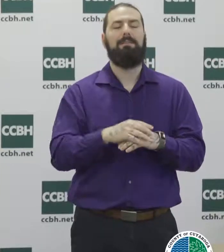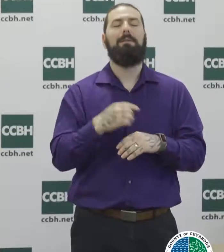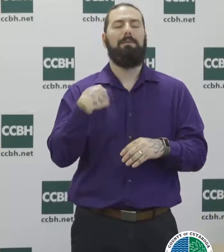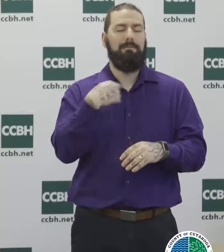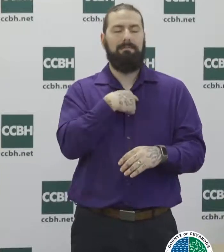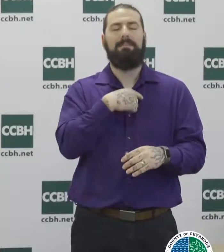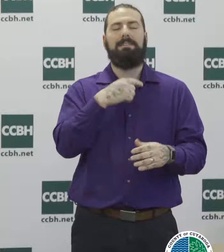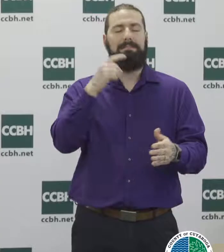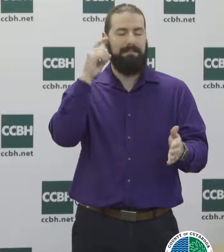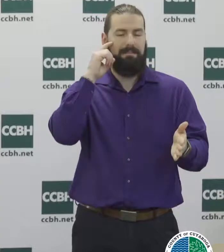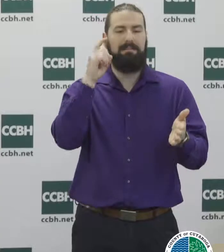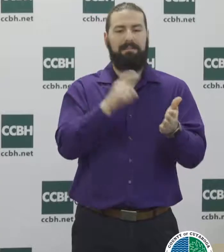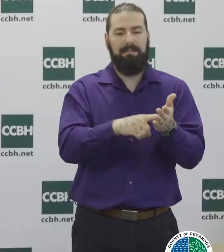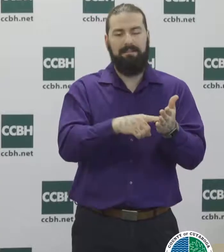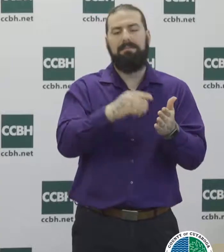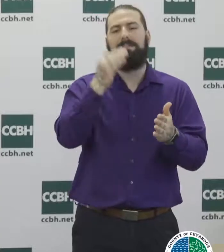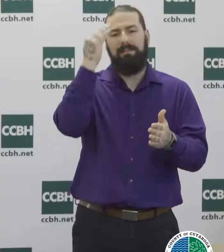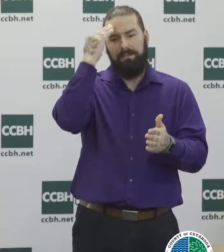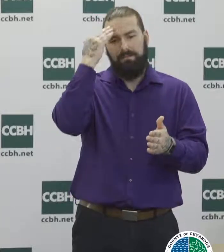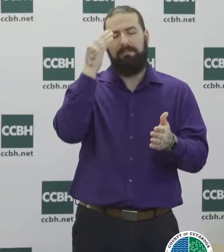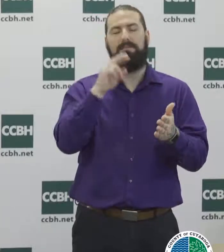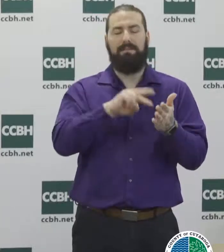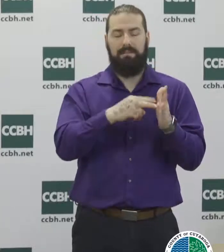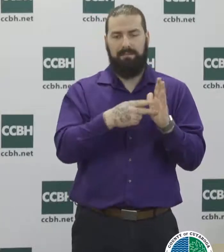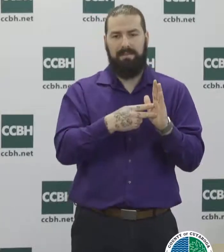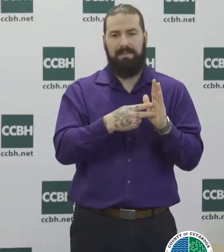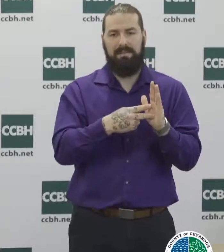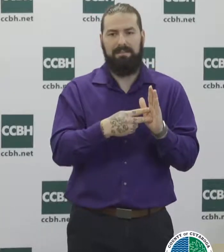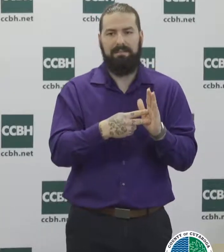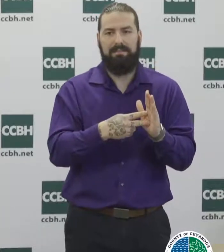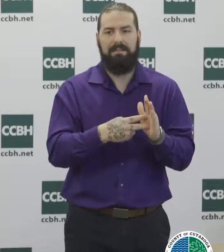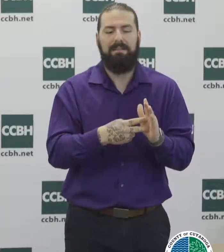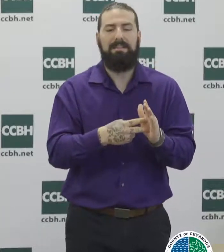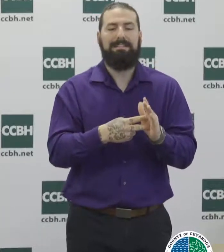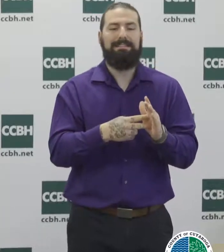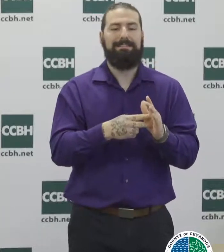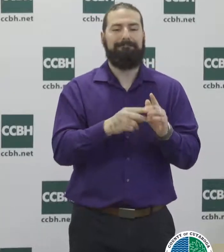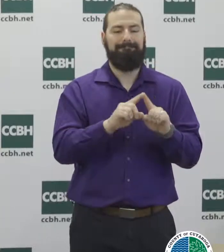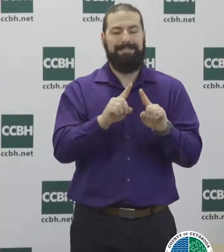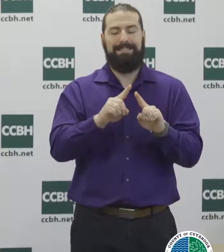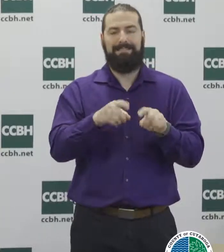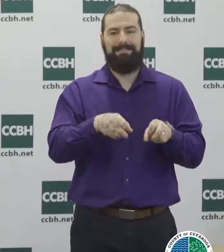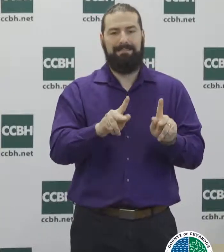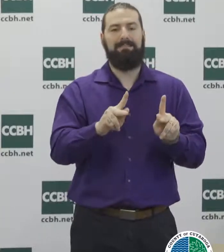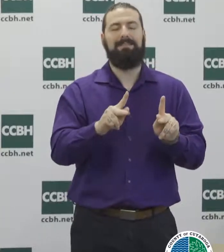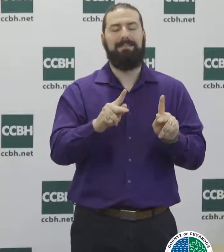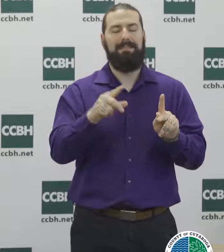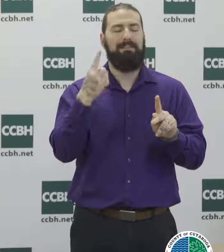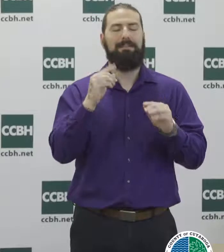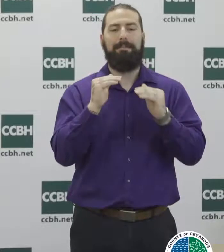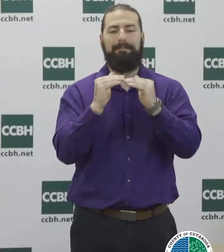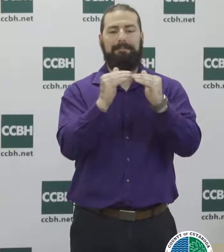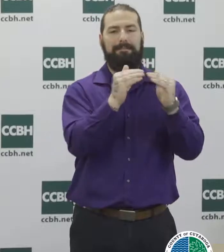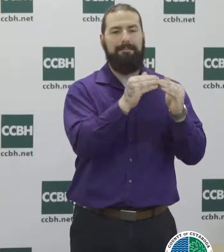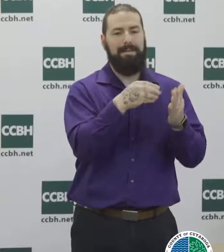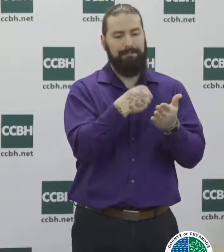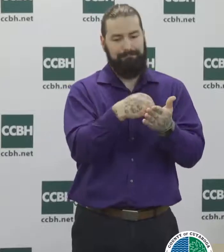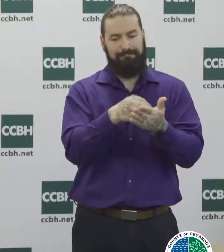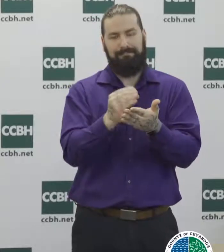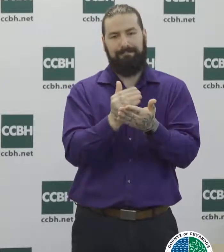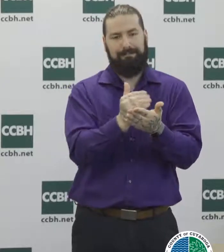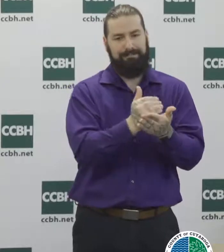what that commitment means and the differences in opportunity that exist for a fair wage